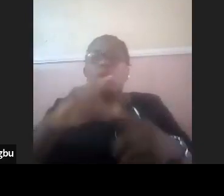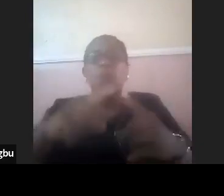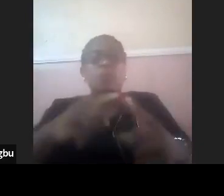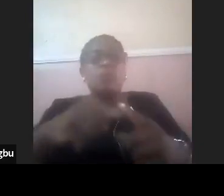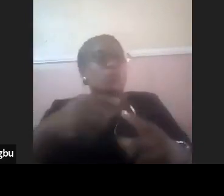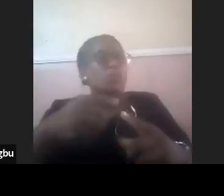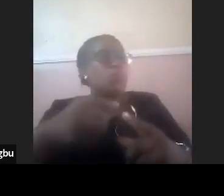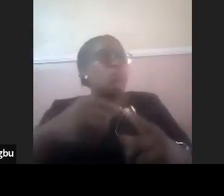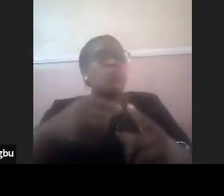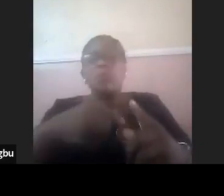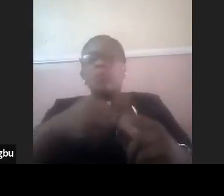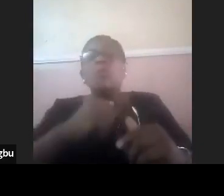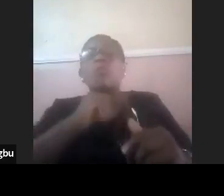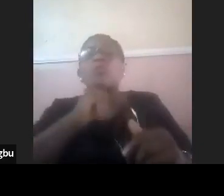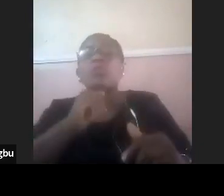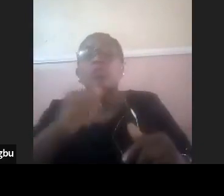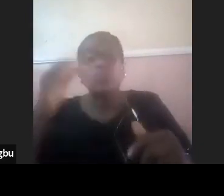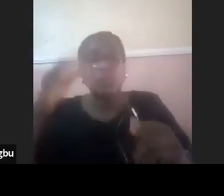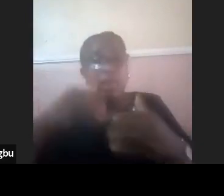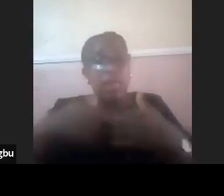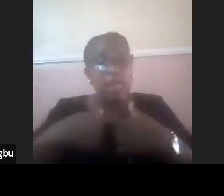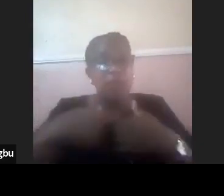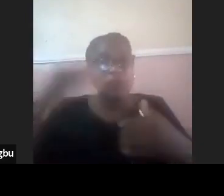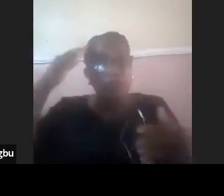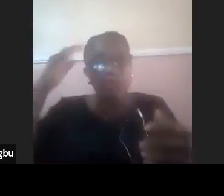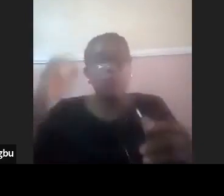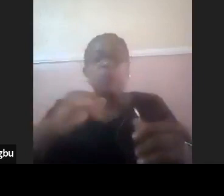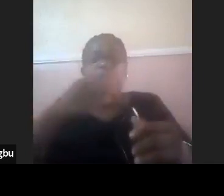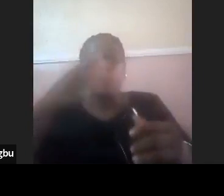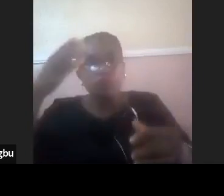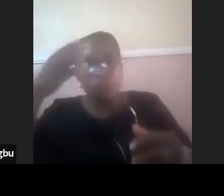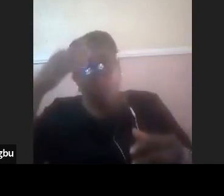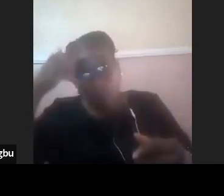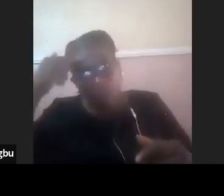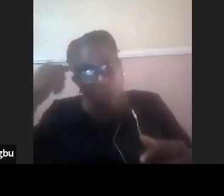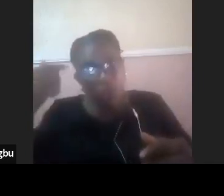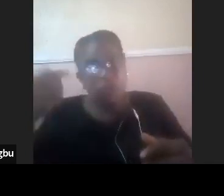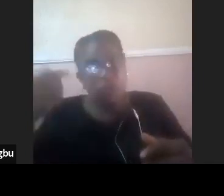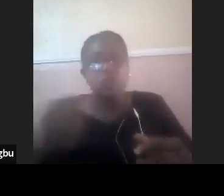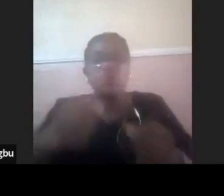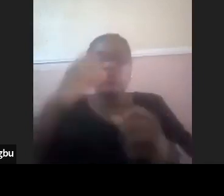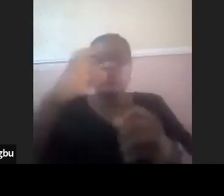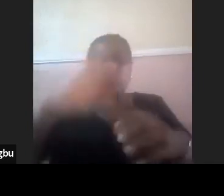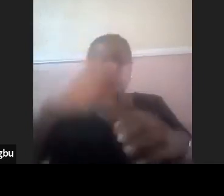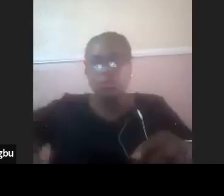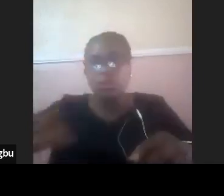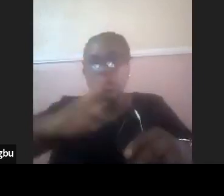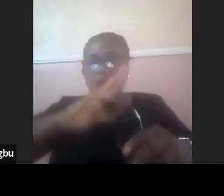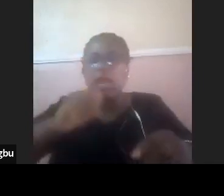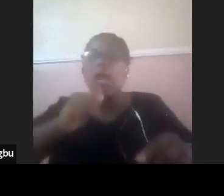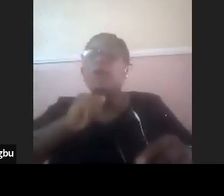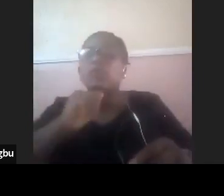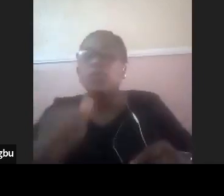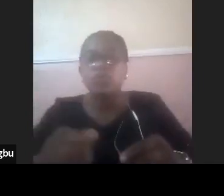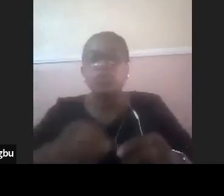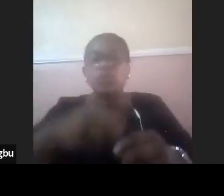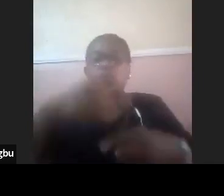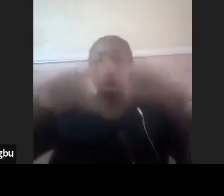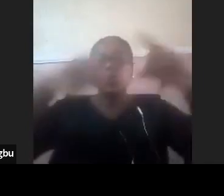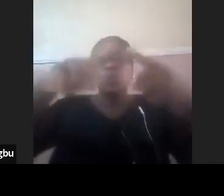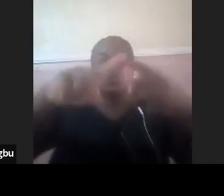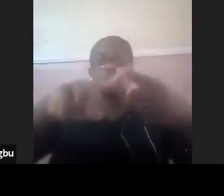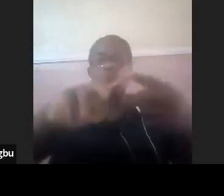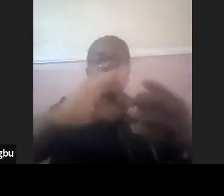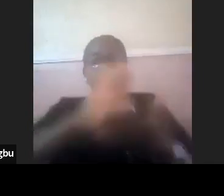school. The parents cannot afford fees. You link all of these problems and somebody sees a